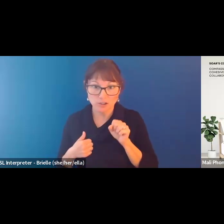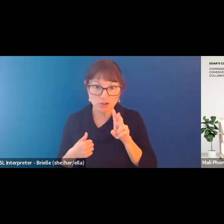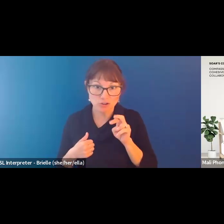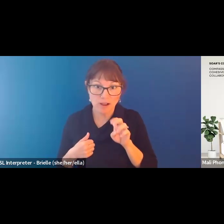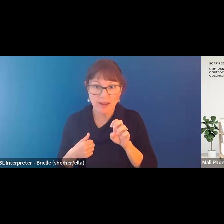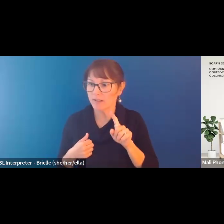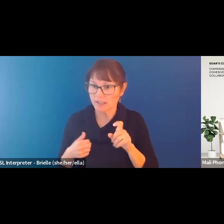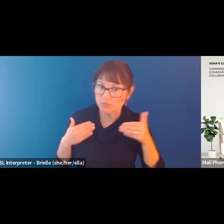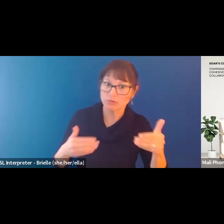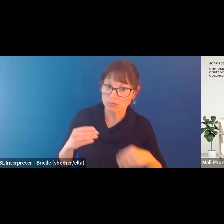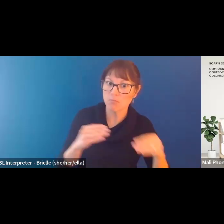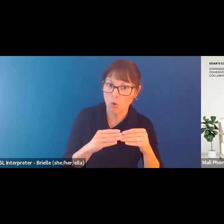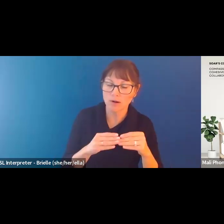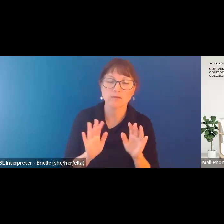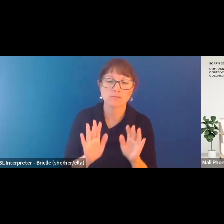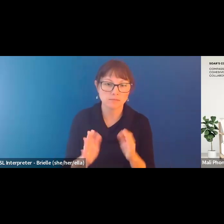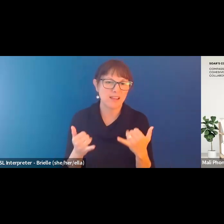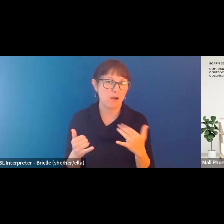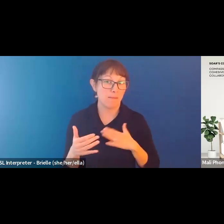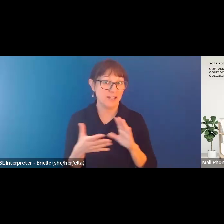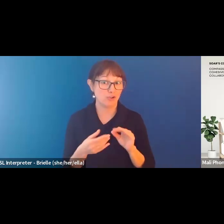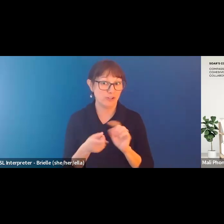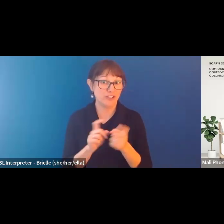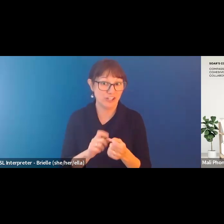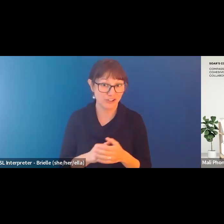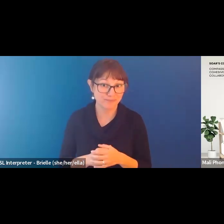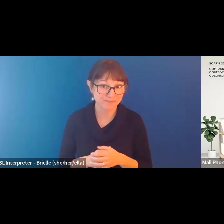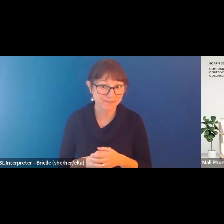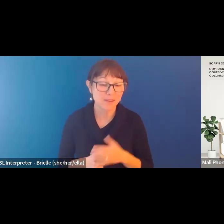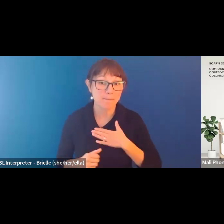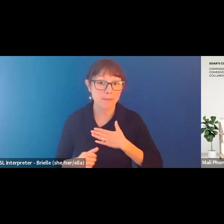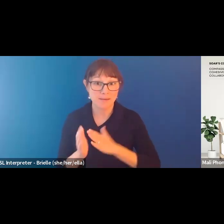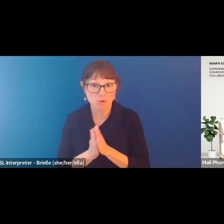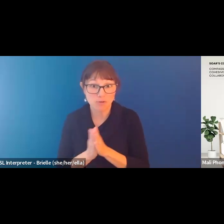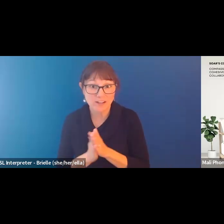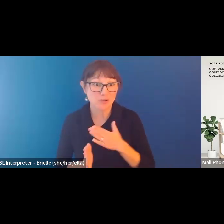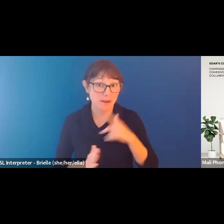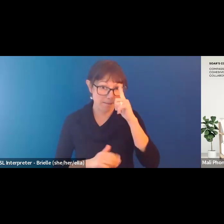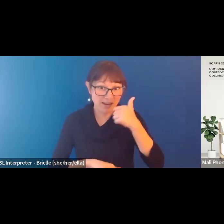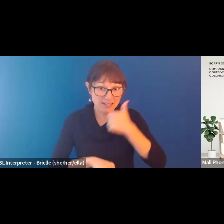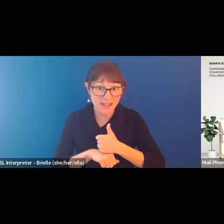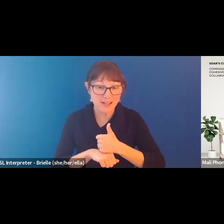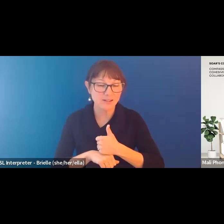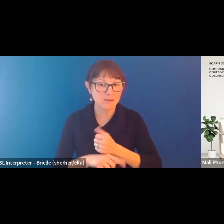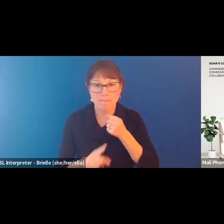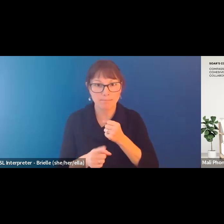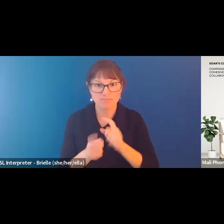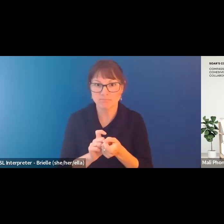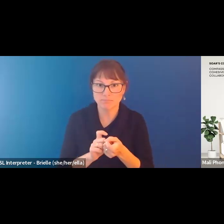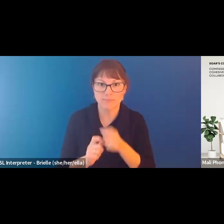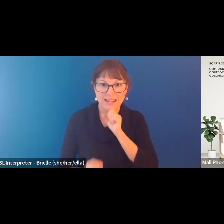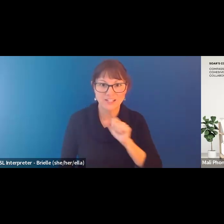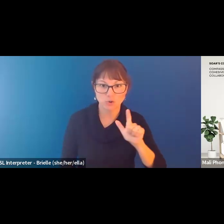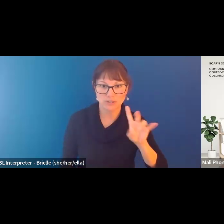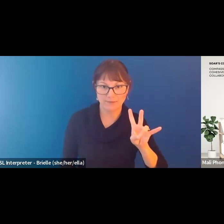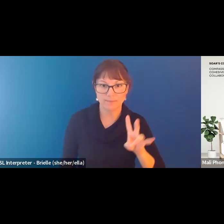Now, here's where my story takes a turn. My motivations and my mindset abruptly changed when I was 27